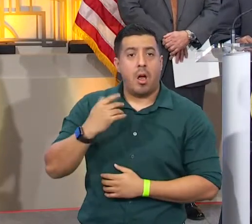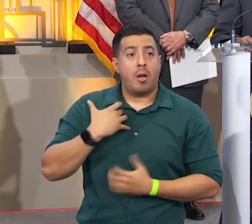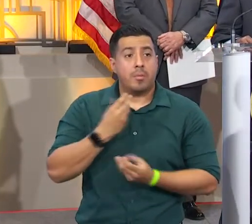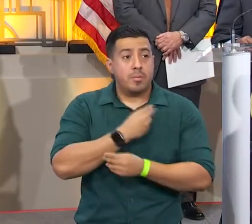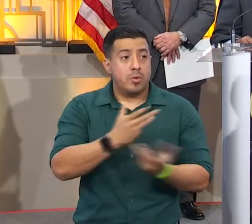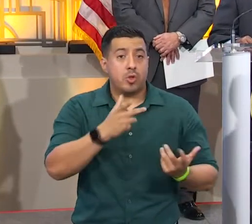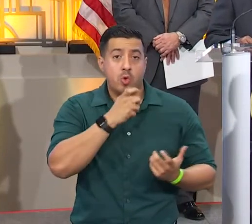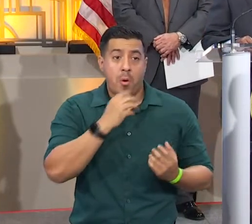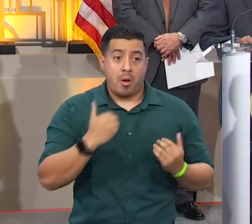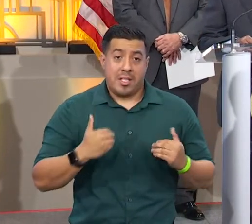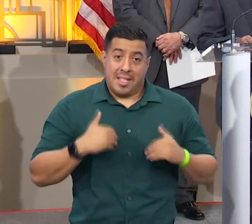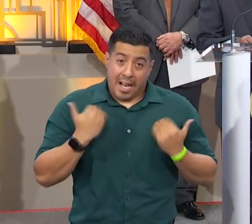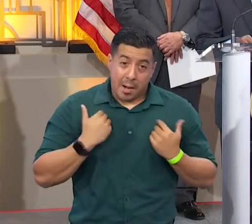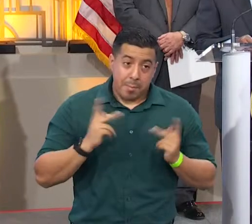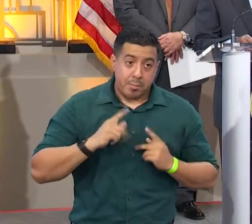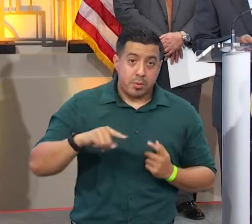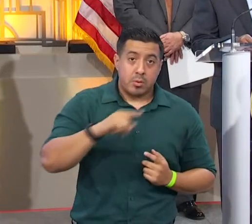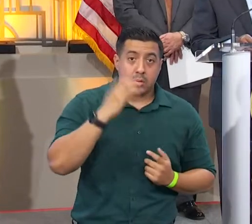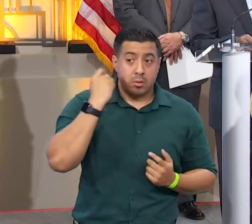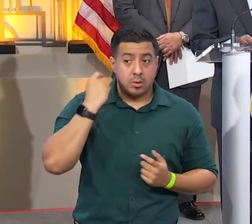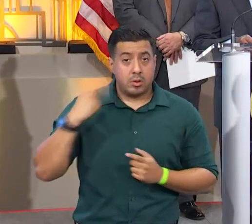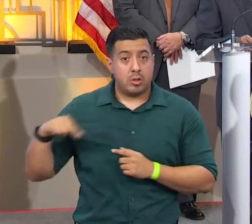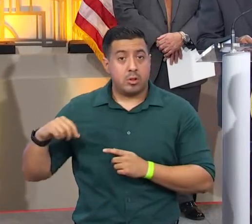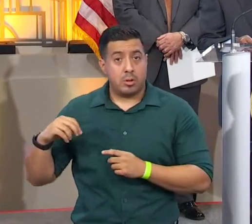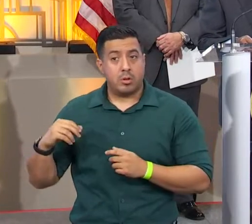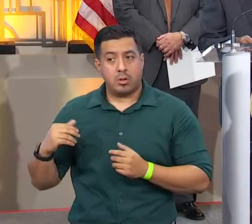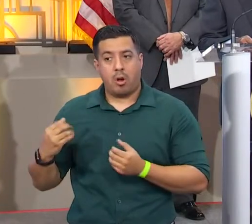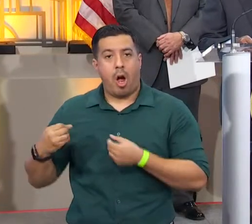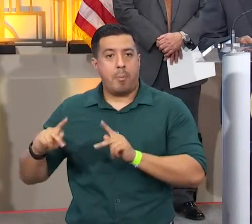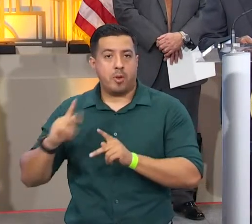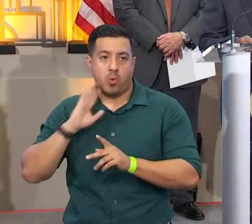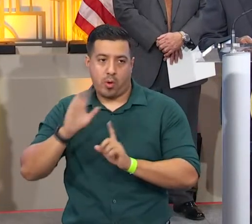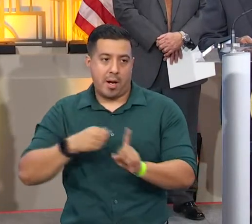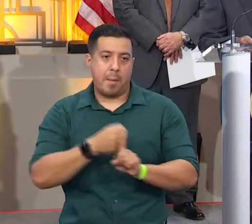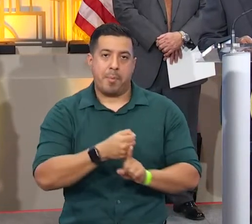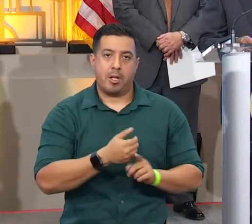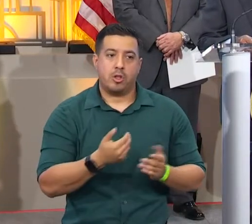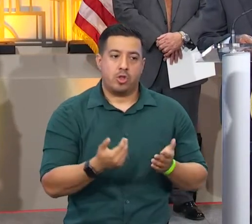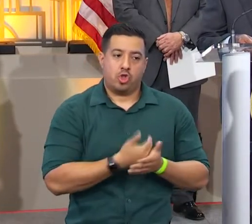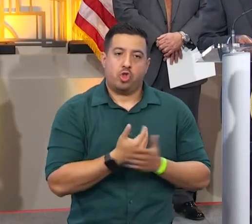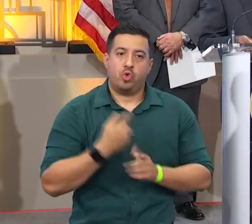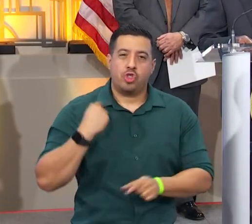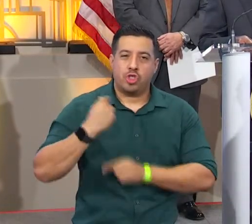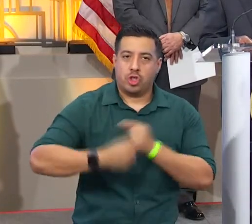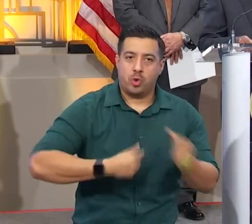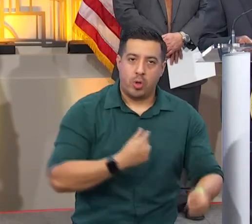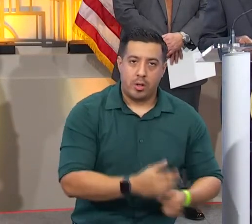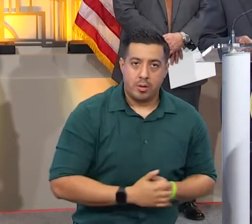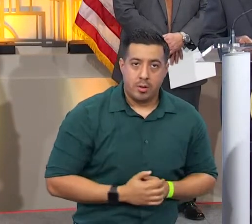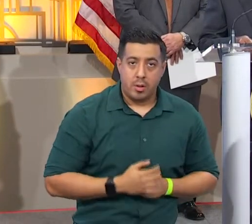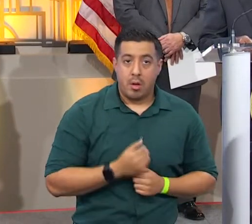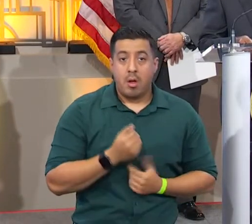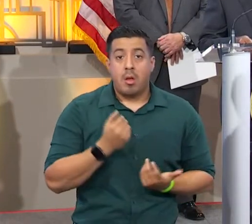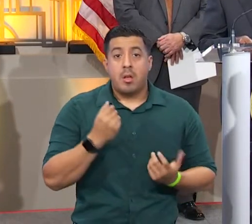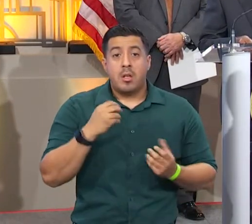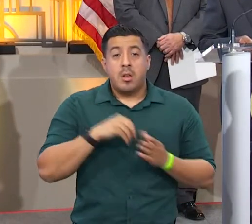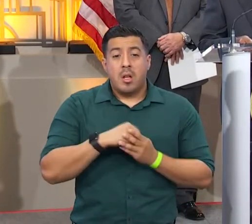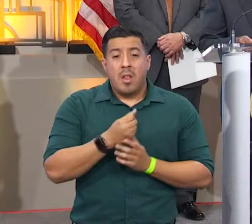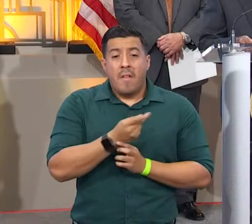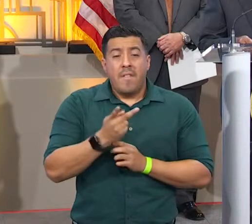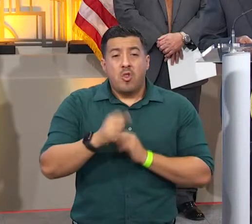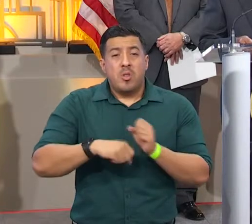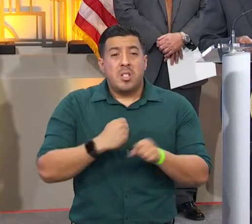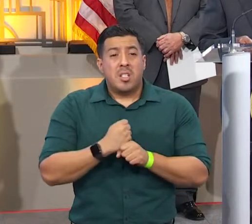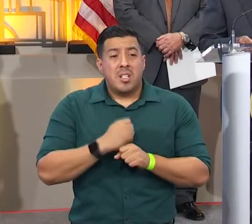our youngest, to know that these opportunities will impact generations to come. And in just a few years, when the